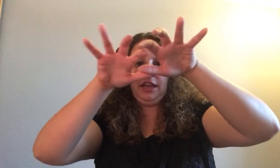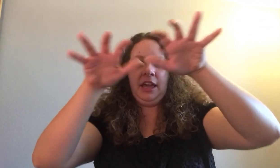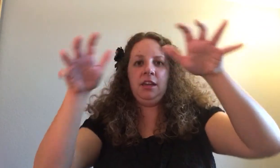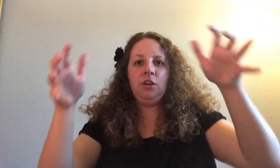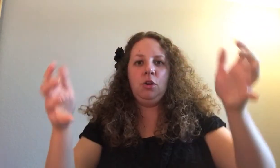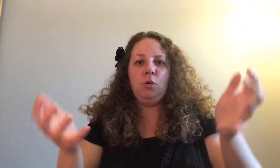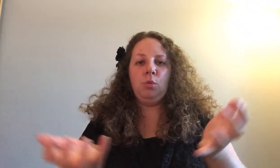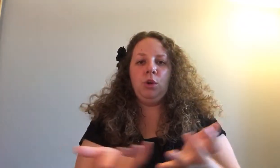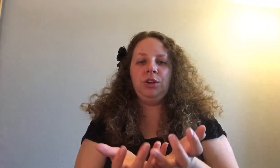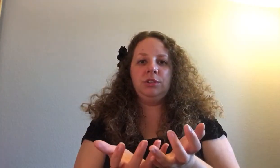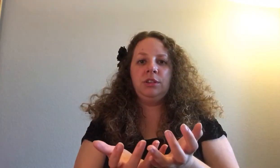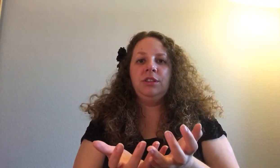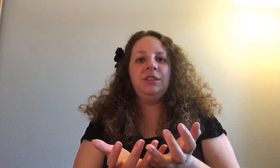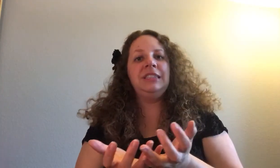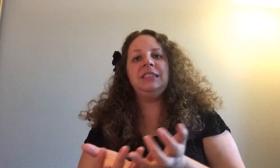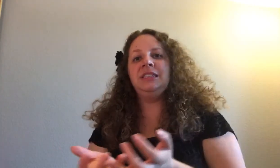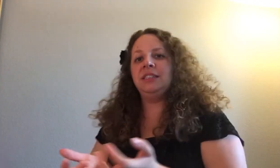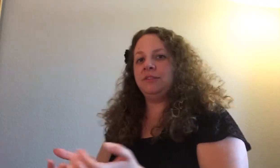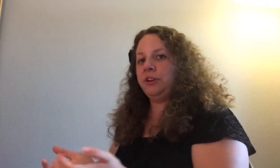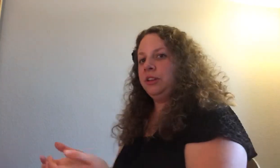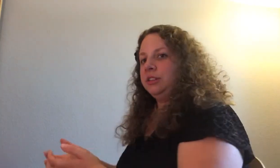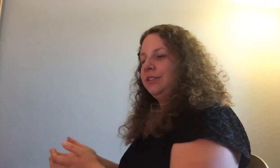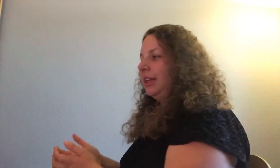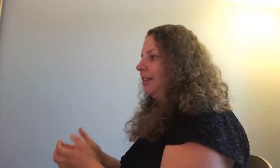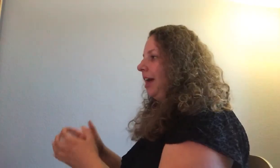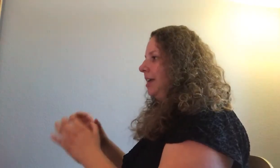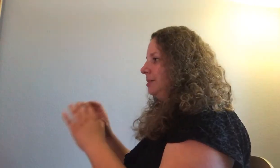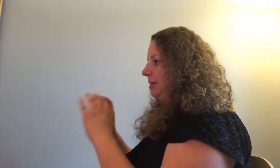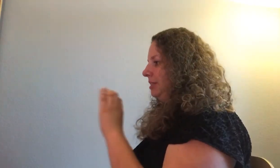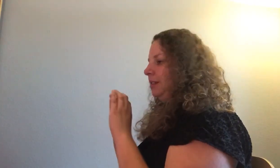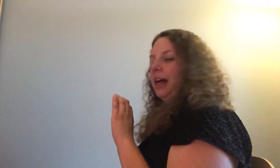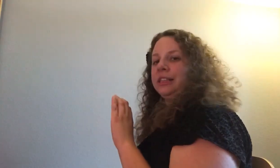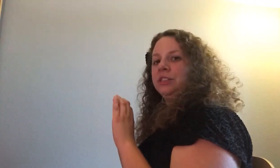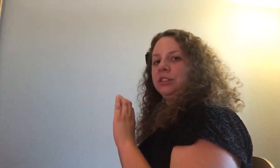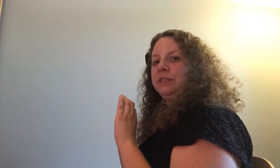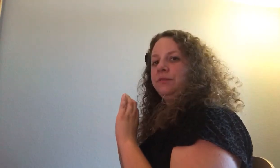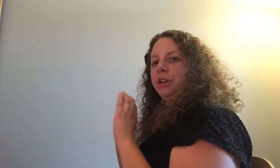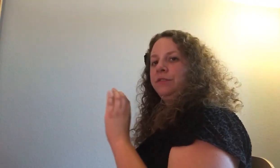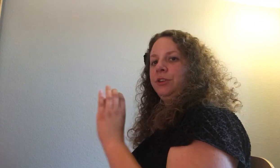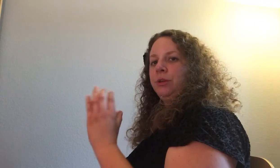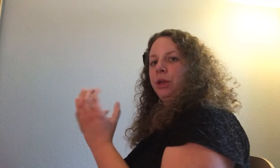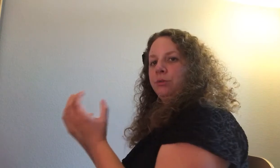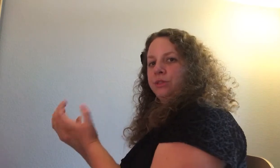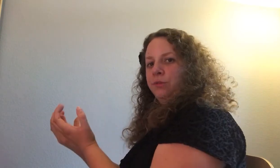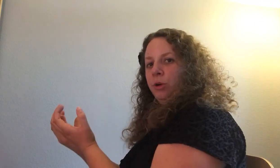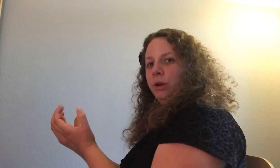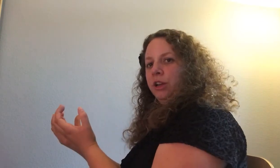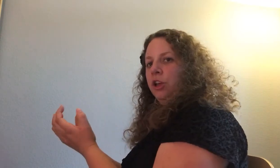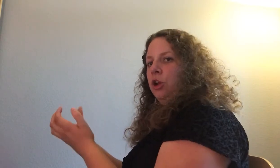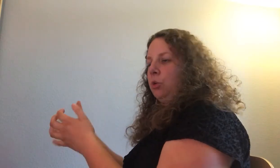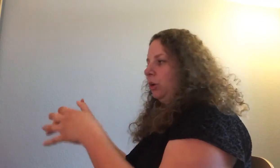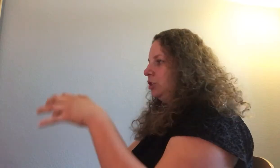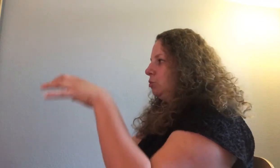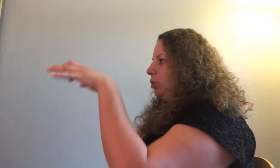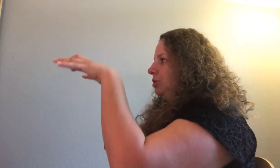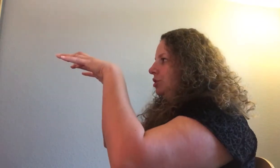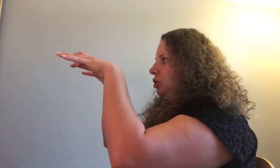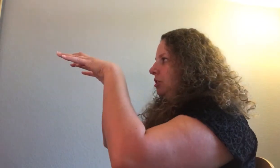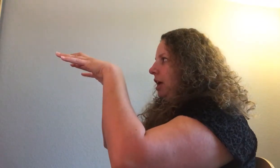okay? World. This is different than class because class starts in front of you and goes forward, whereas world starts